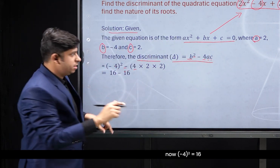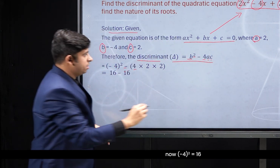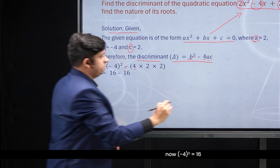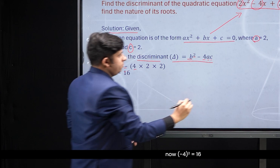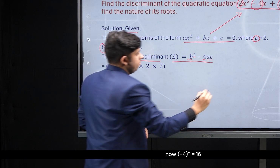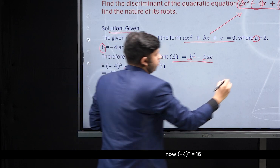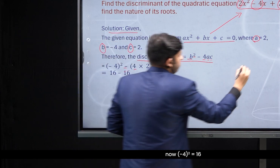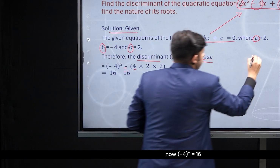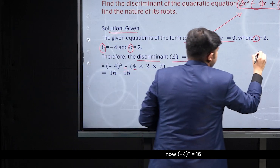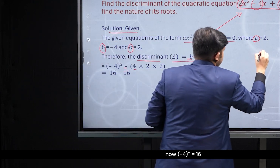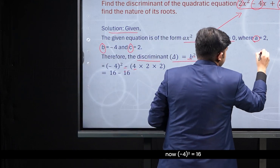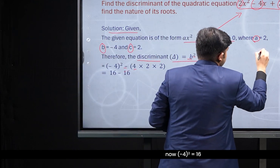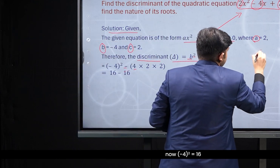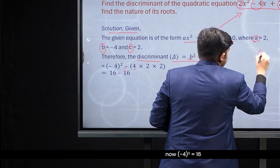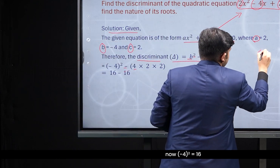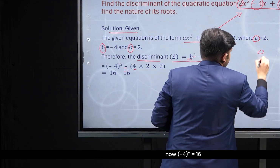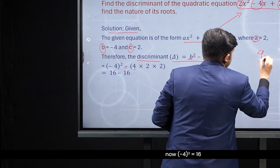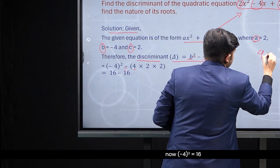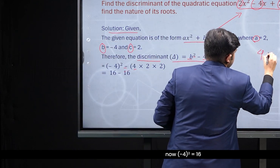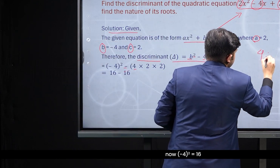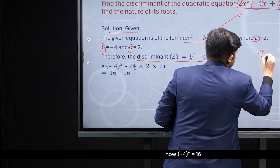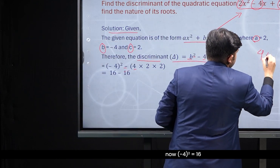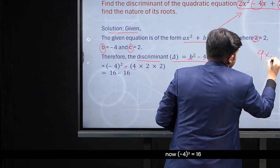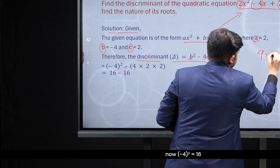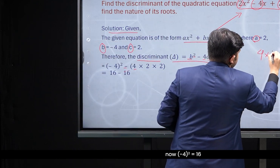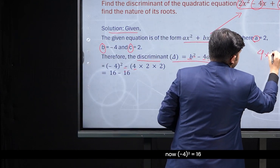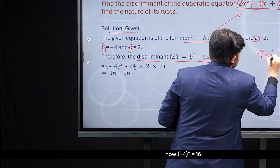Now minus 4 whole square is equal to 16.